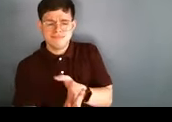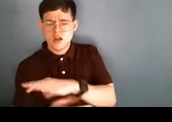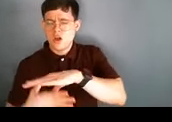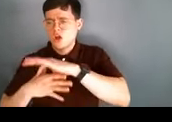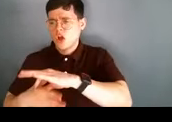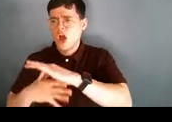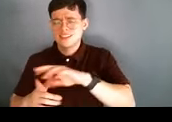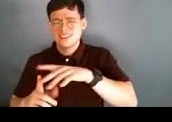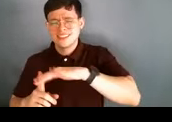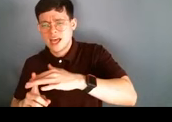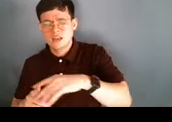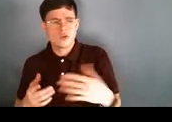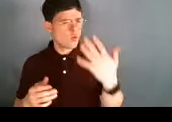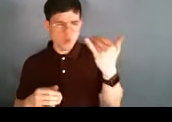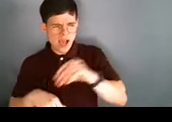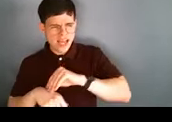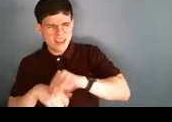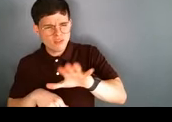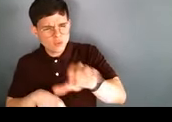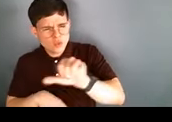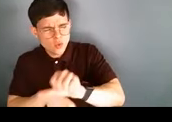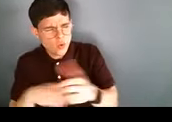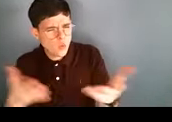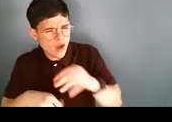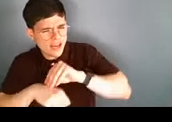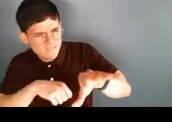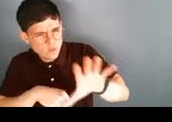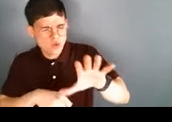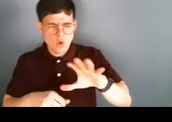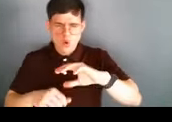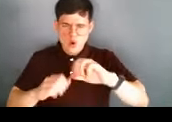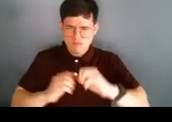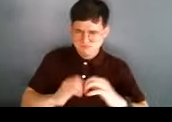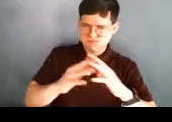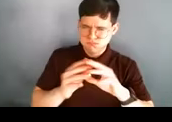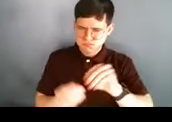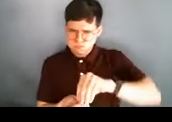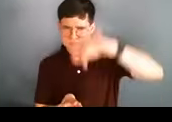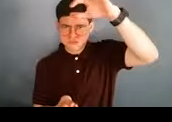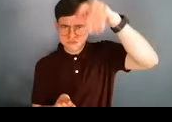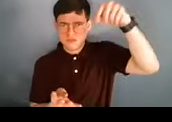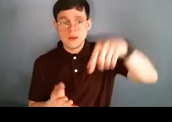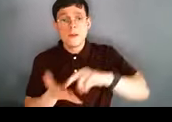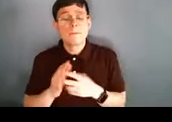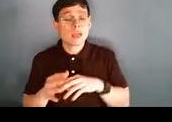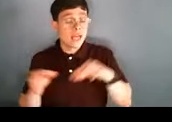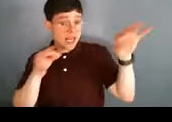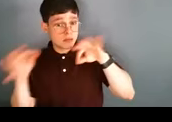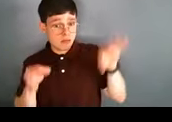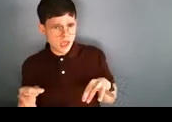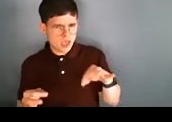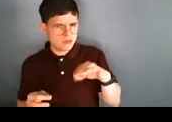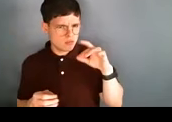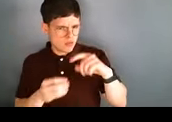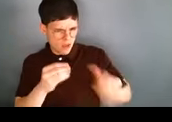main influences upon your work? This is an opportunity for you to explain not only what your work is about, but also how it fits